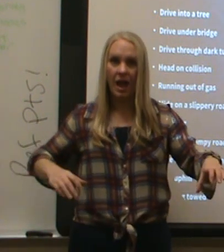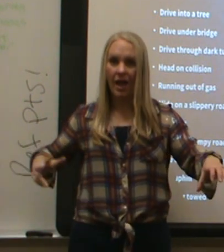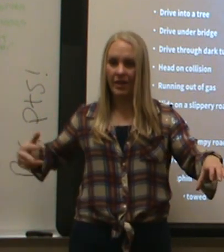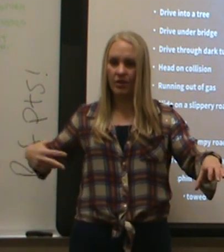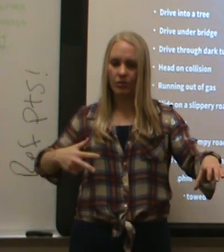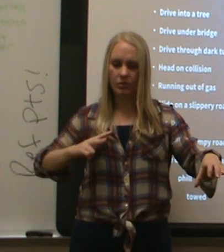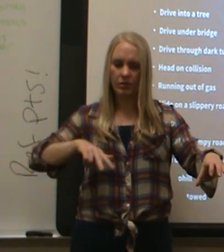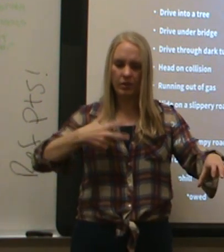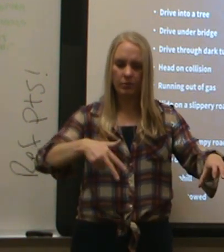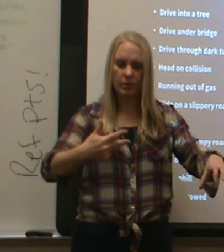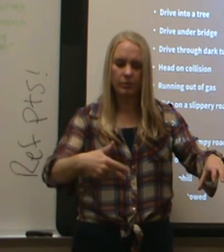And then,